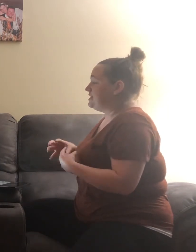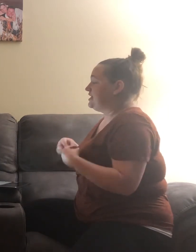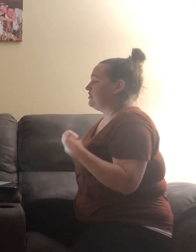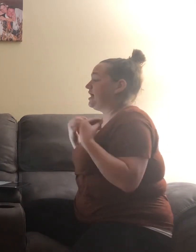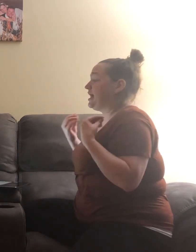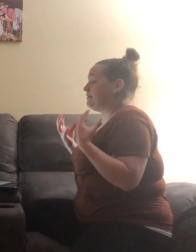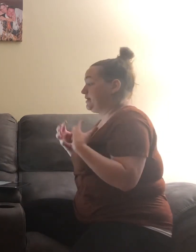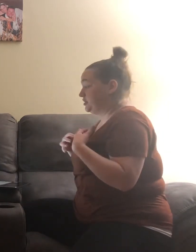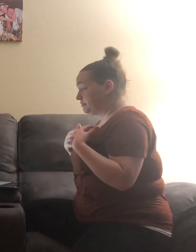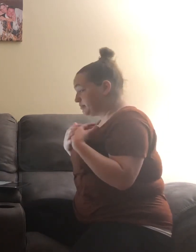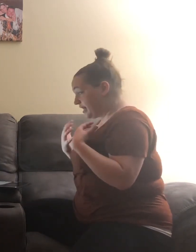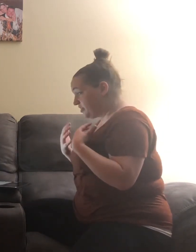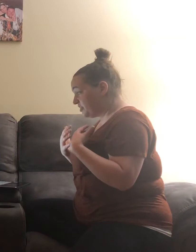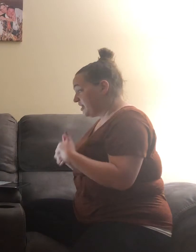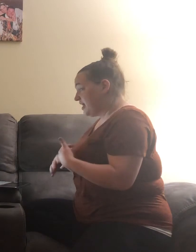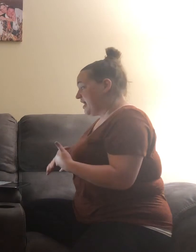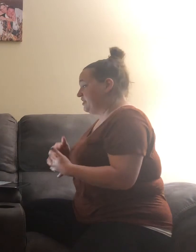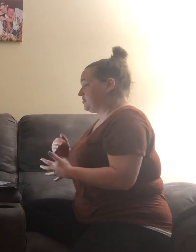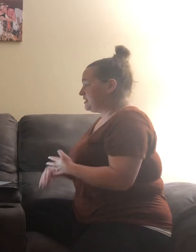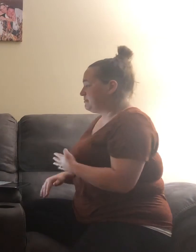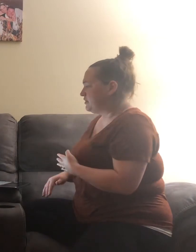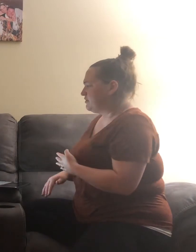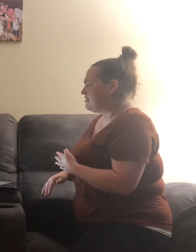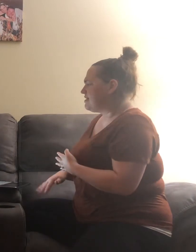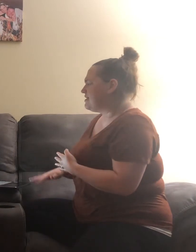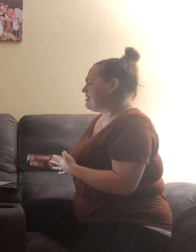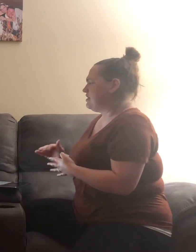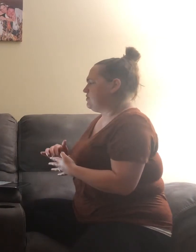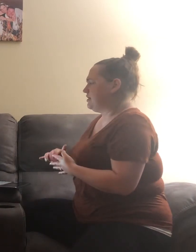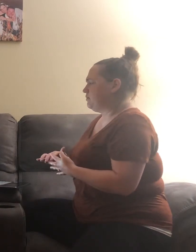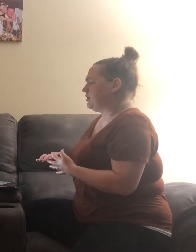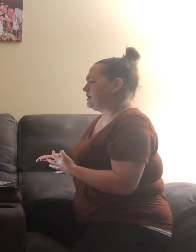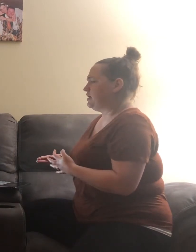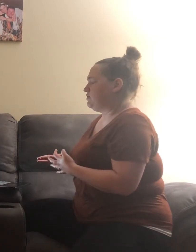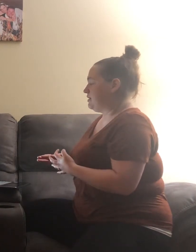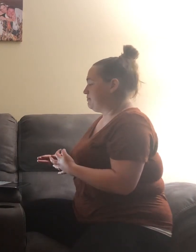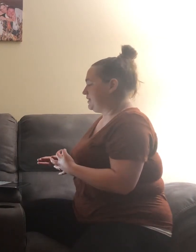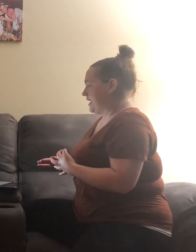or high-pitched breath, and you're sleeping through the night, and you can work and you can play.